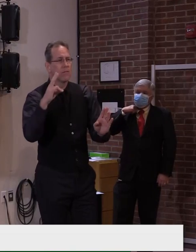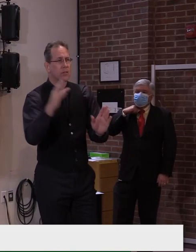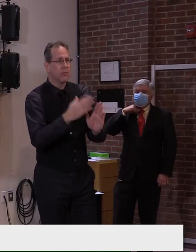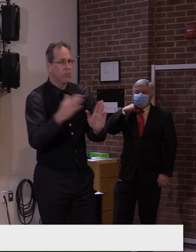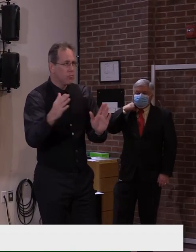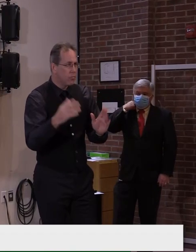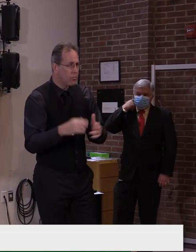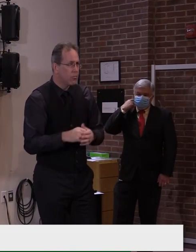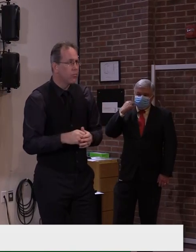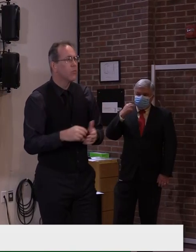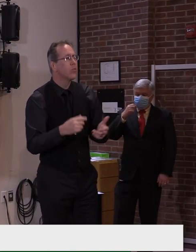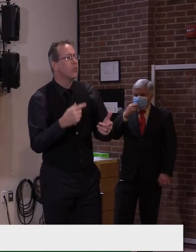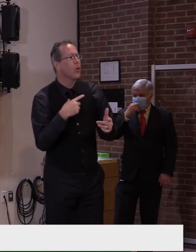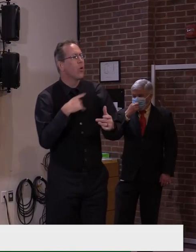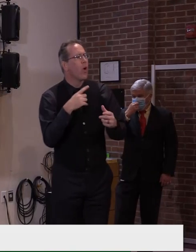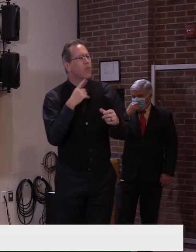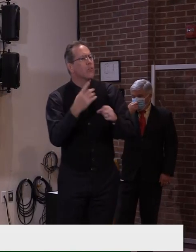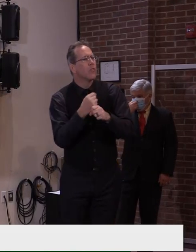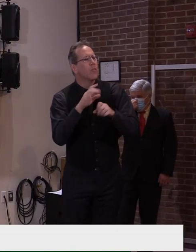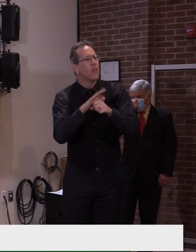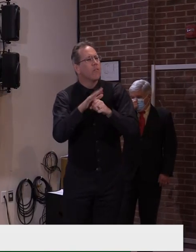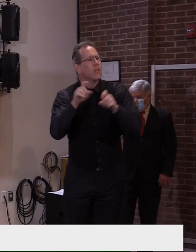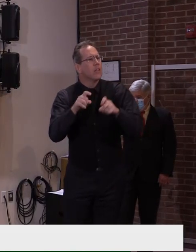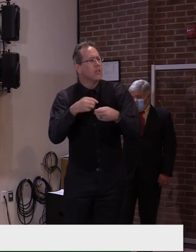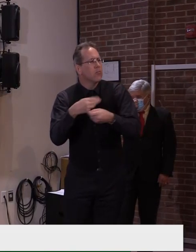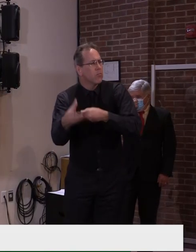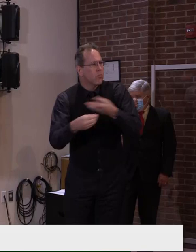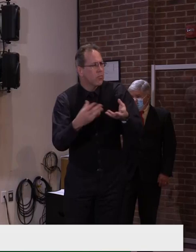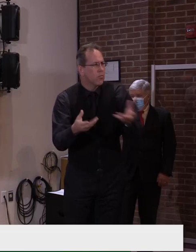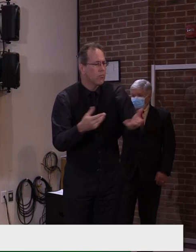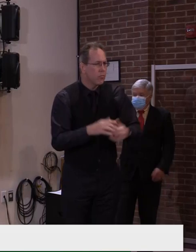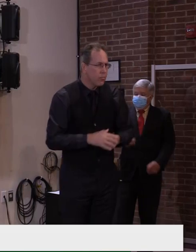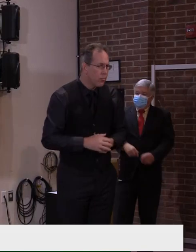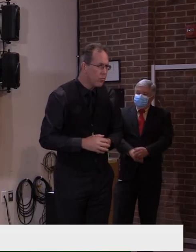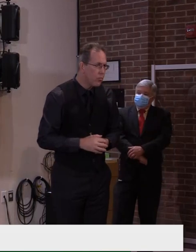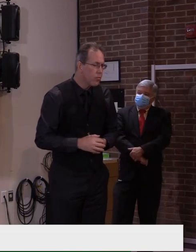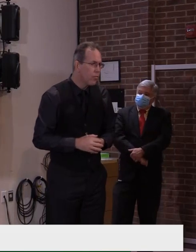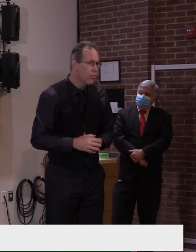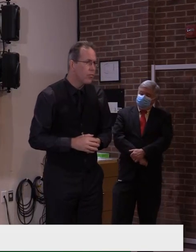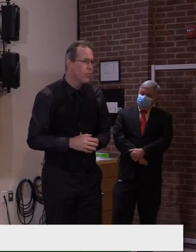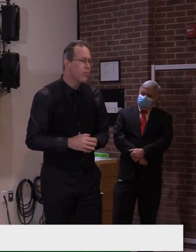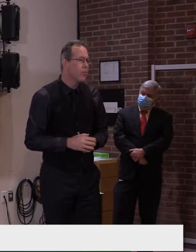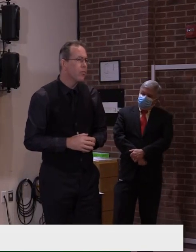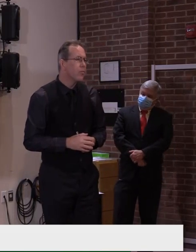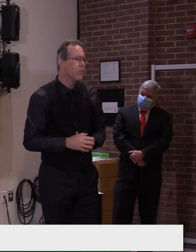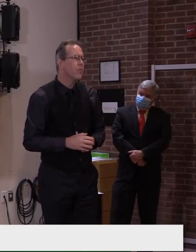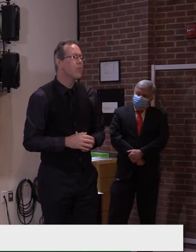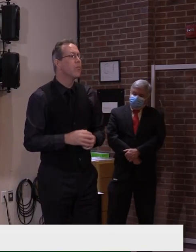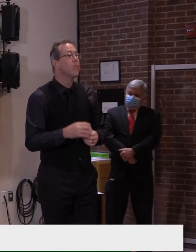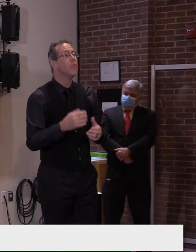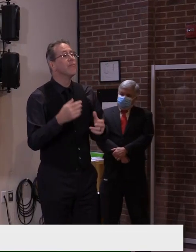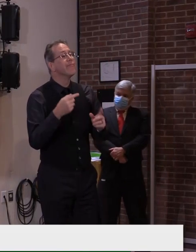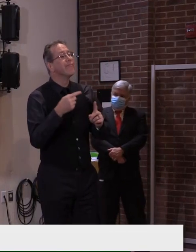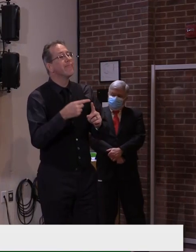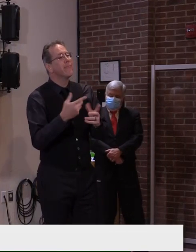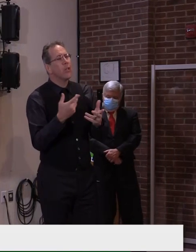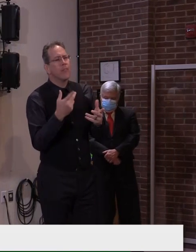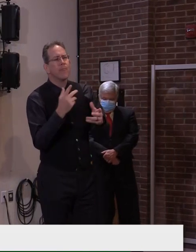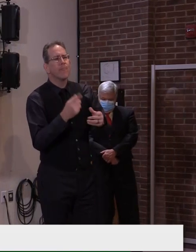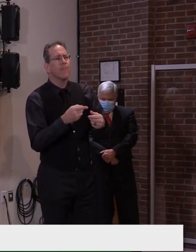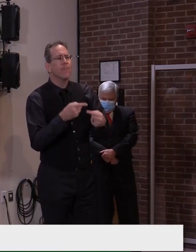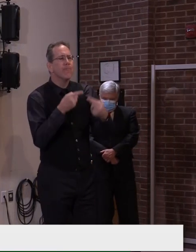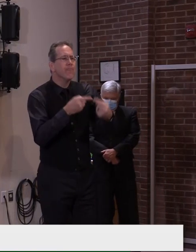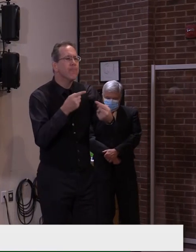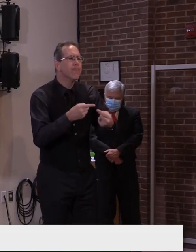I think, as you've heard some of the questions today, the rub of that's going to be about controlling that process, and it's going to be hard to have it both ways, meaning